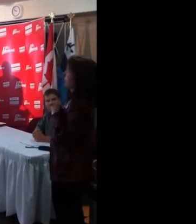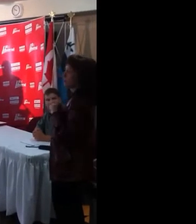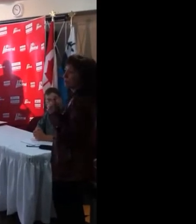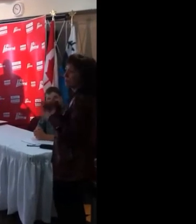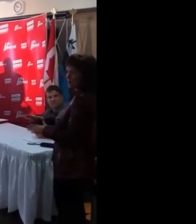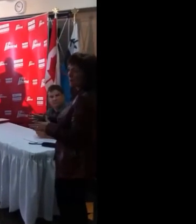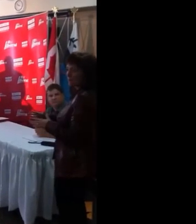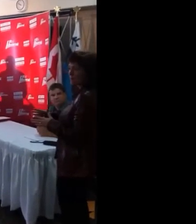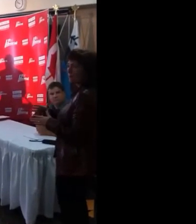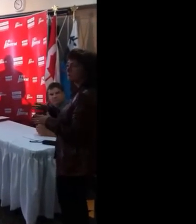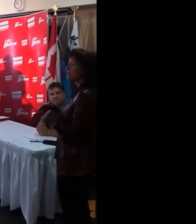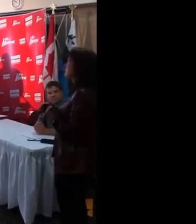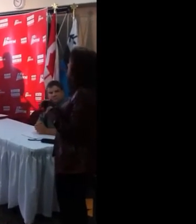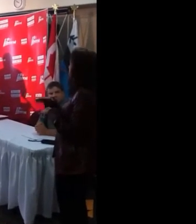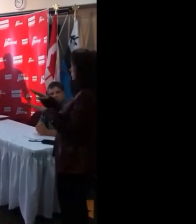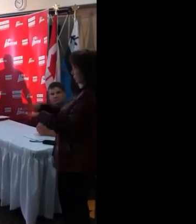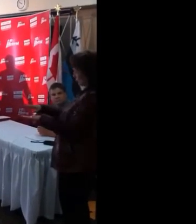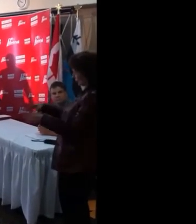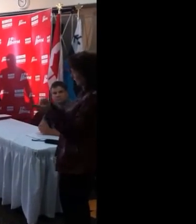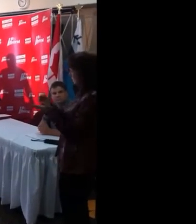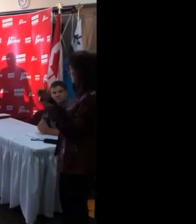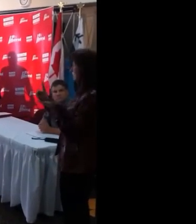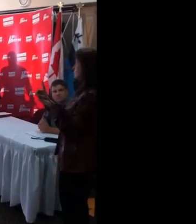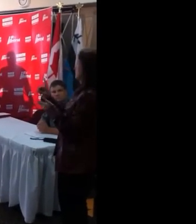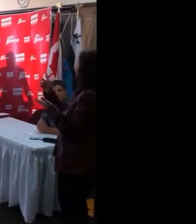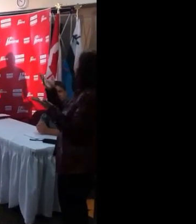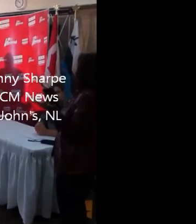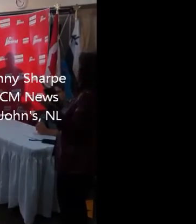Thank you.